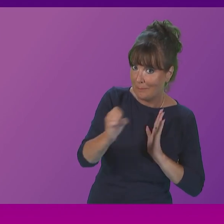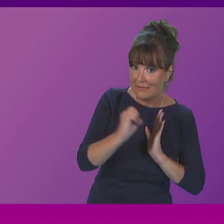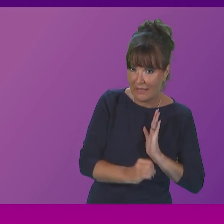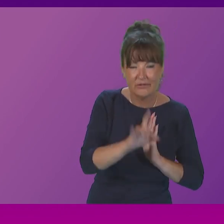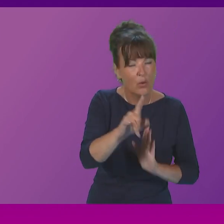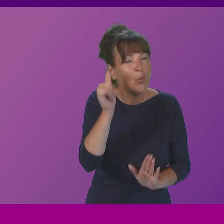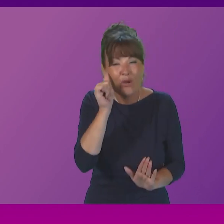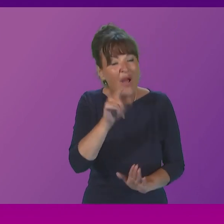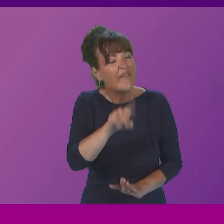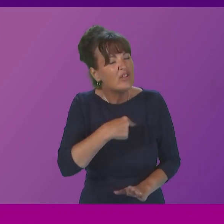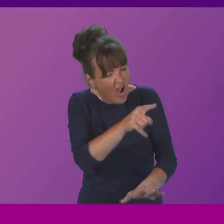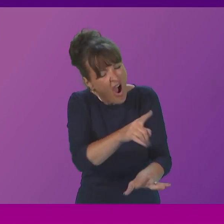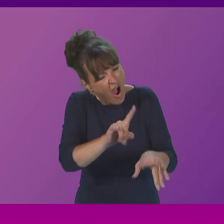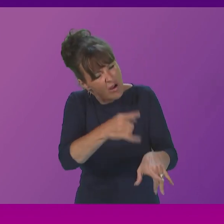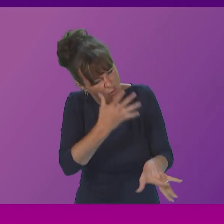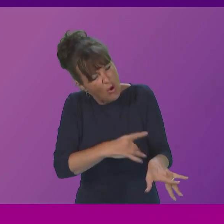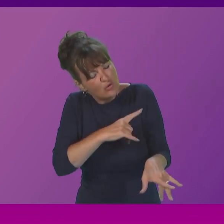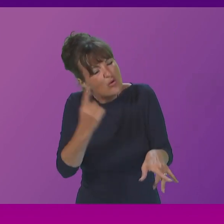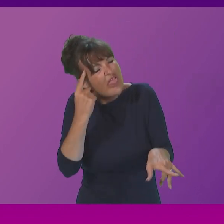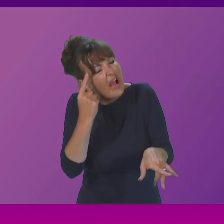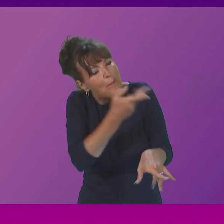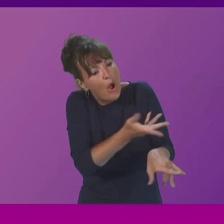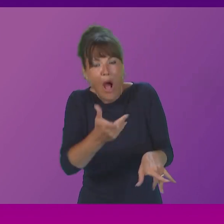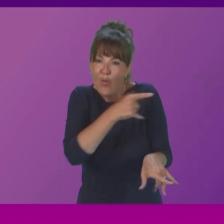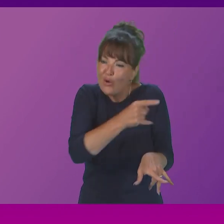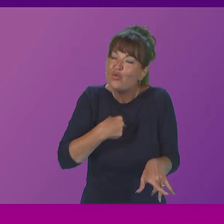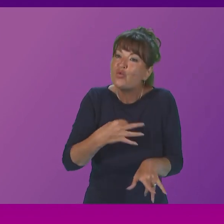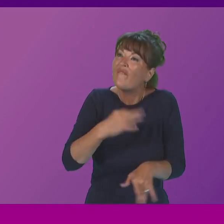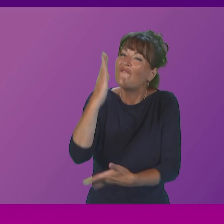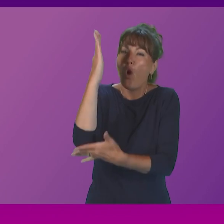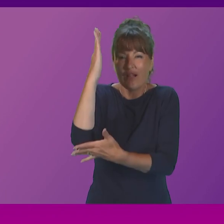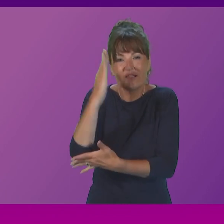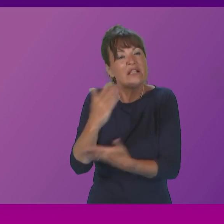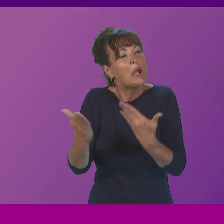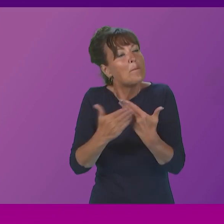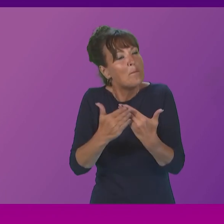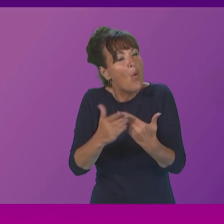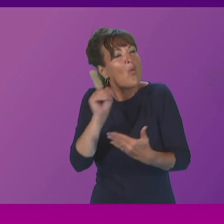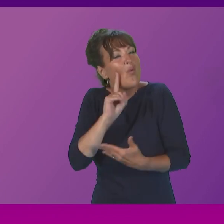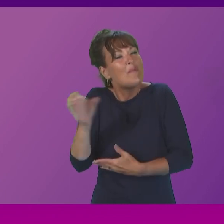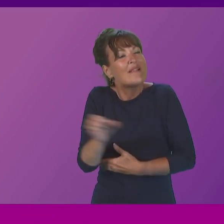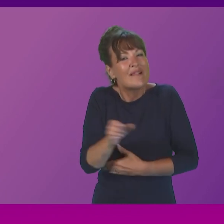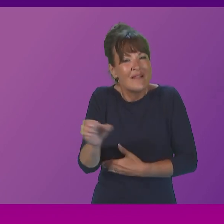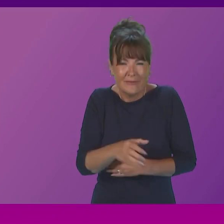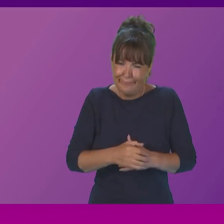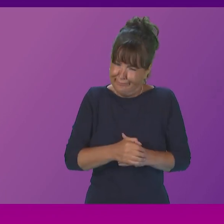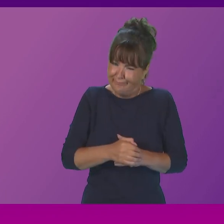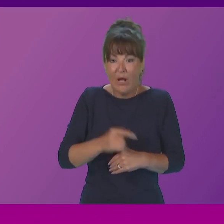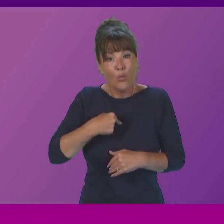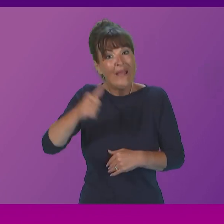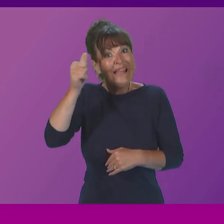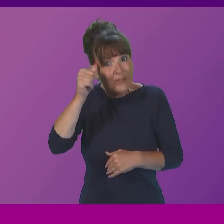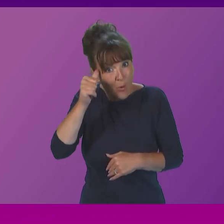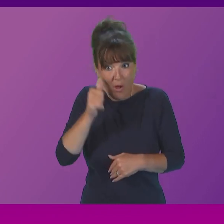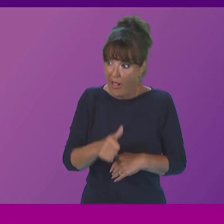measures only go so far. Because we're looking for voluntary measures by people who have power. And the people who have power are those who do